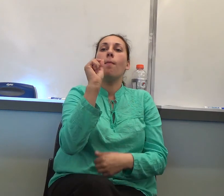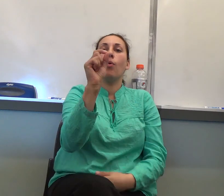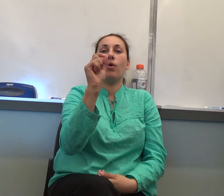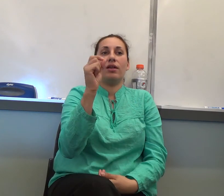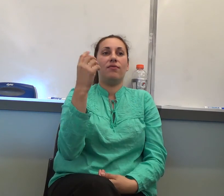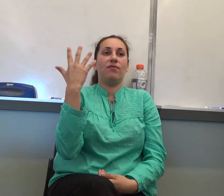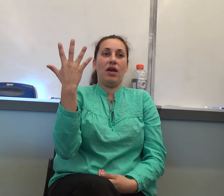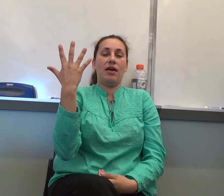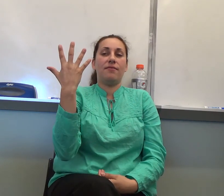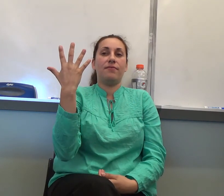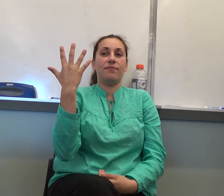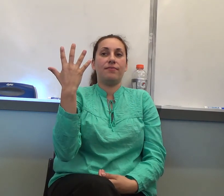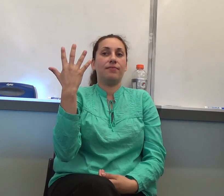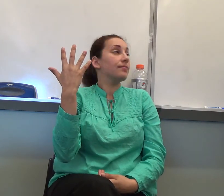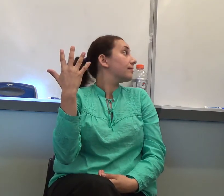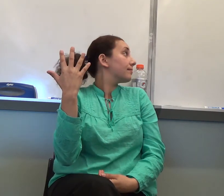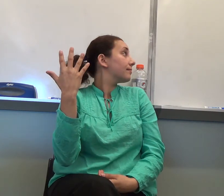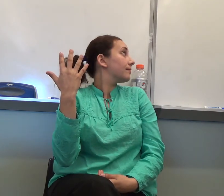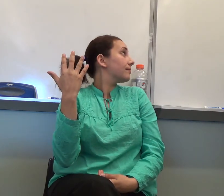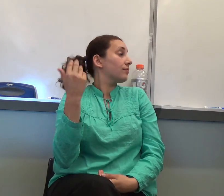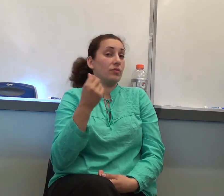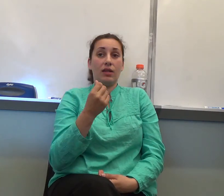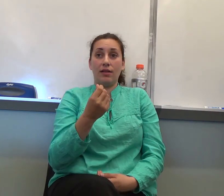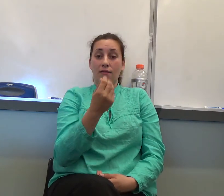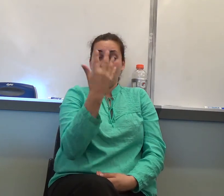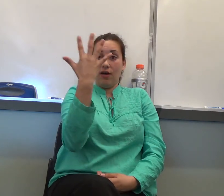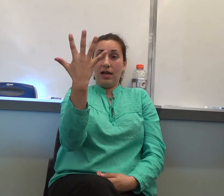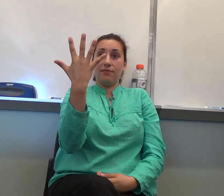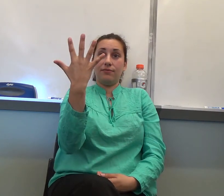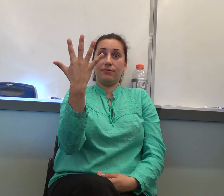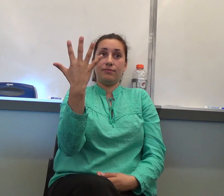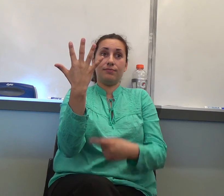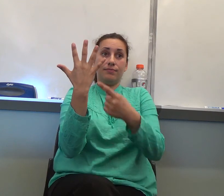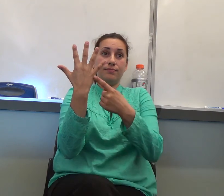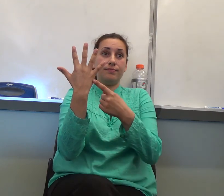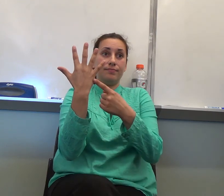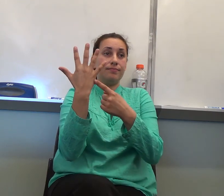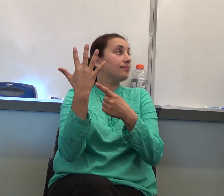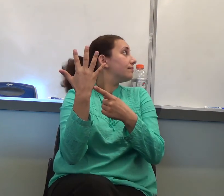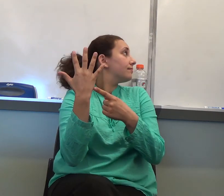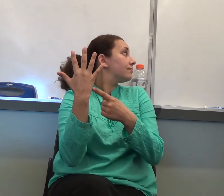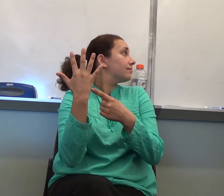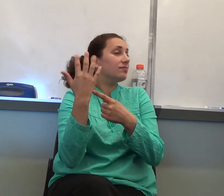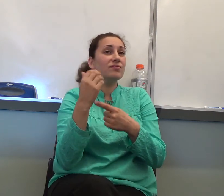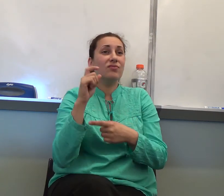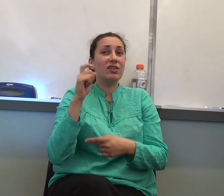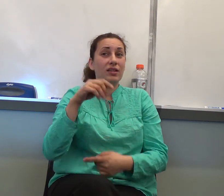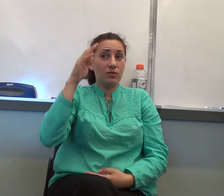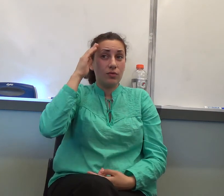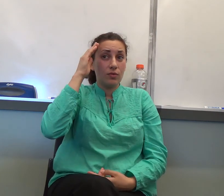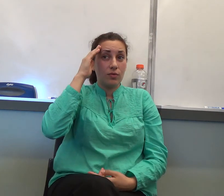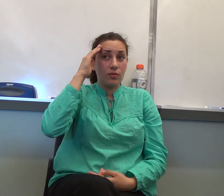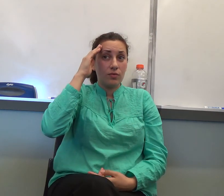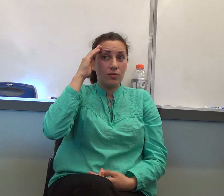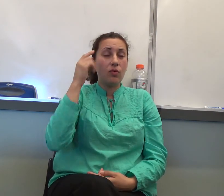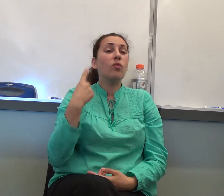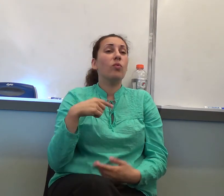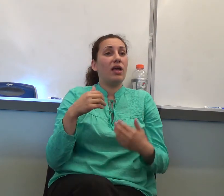put a 5 up here, which is what we would do if we didn't have a decimal point there, we've got to realize, but we do have a decimal point in here,